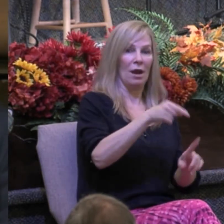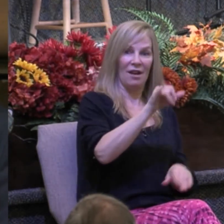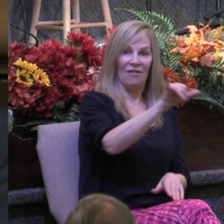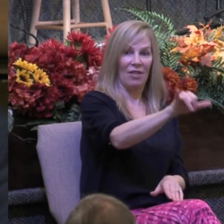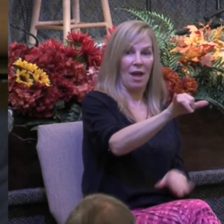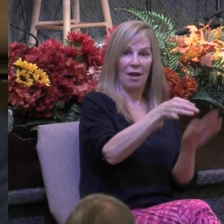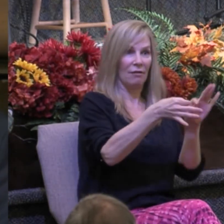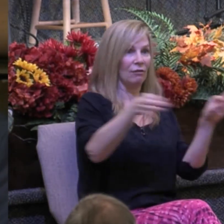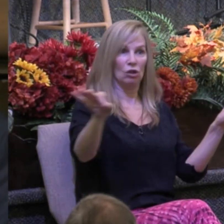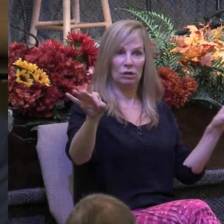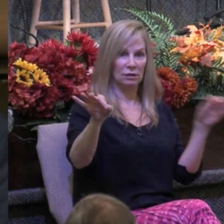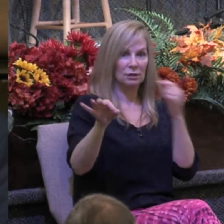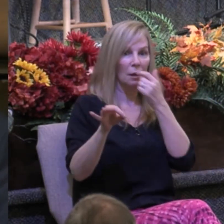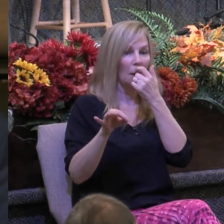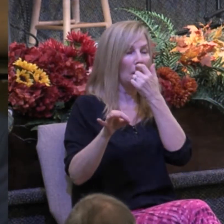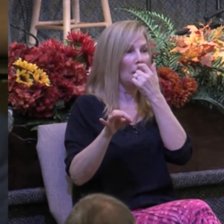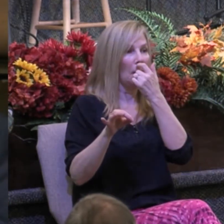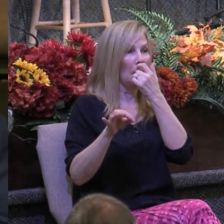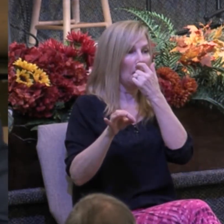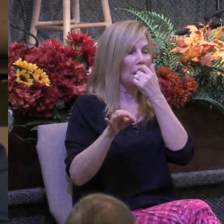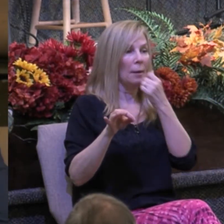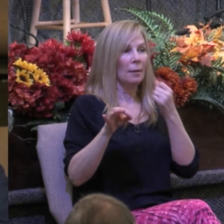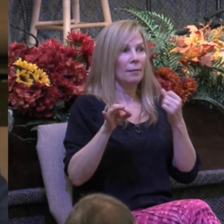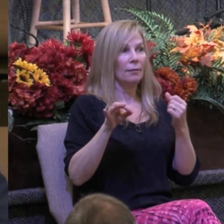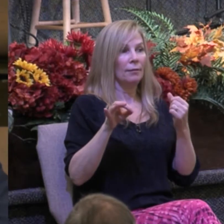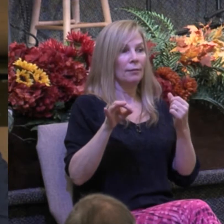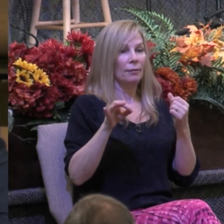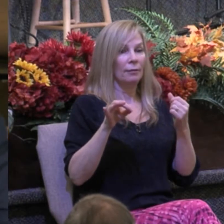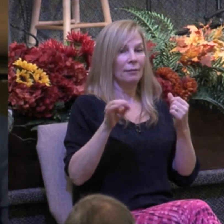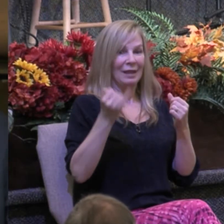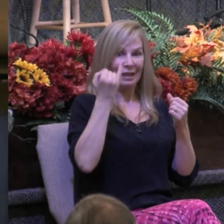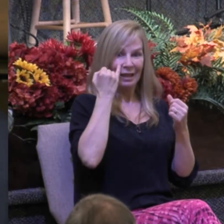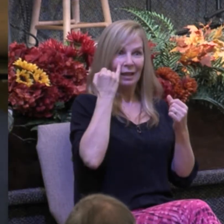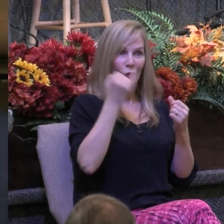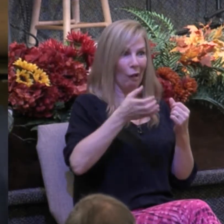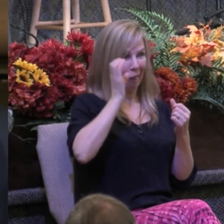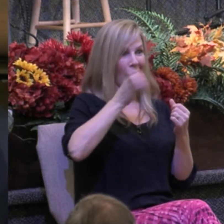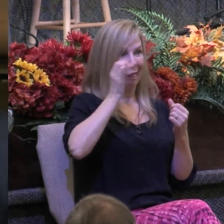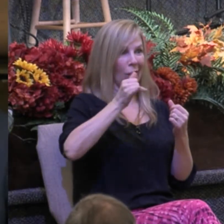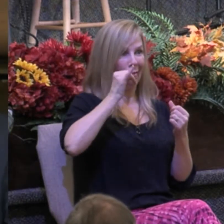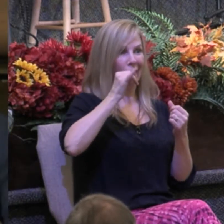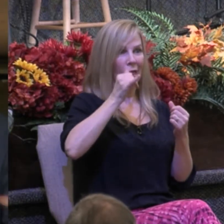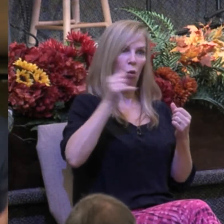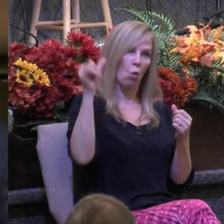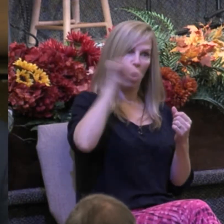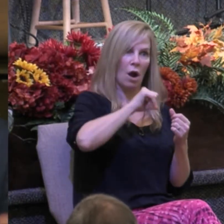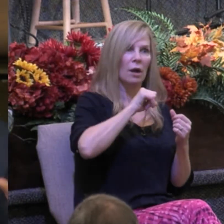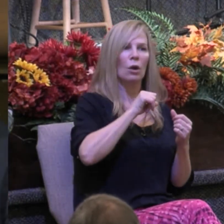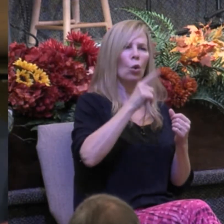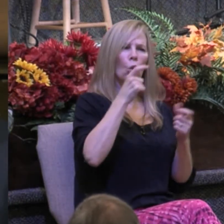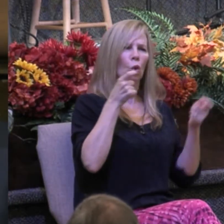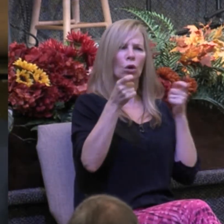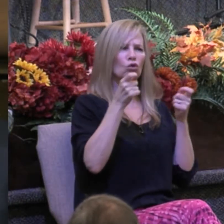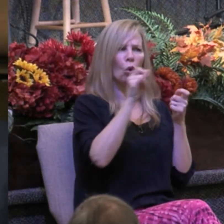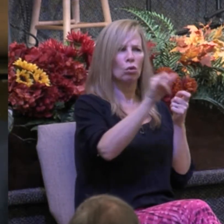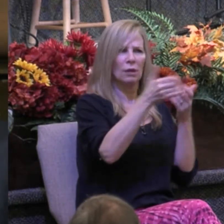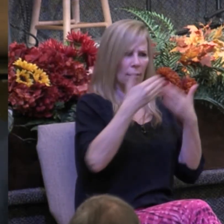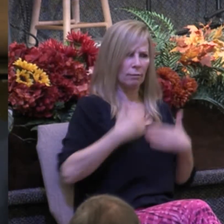this truth is that whereas those who are drunk with wine are controlled by the wine, by the